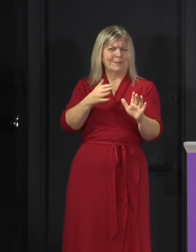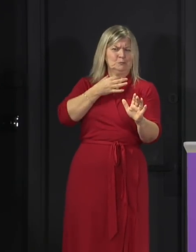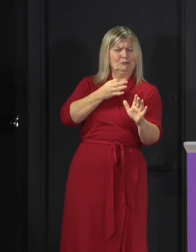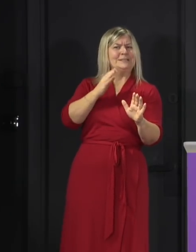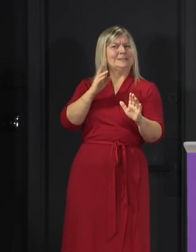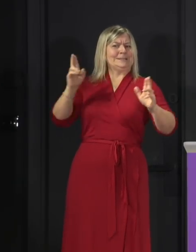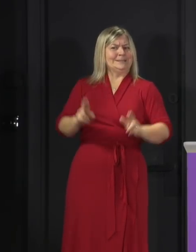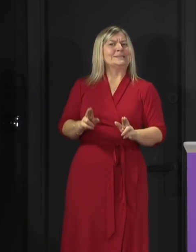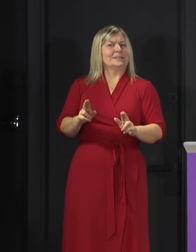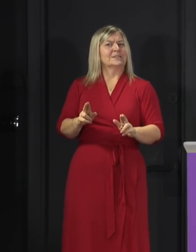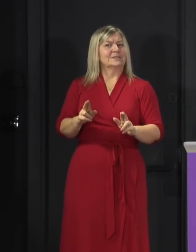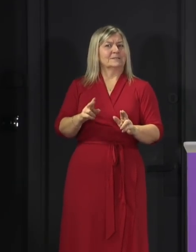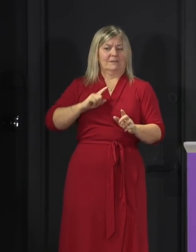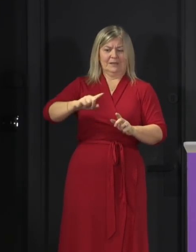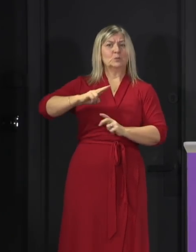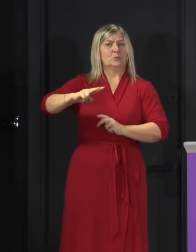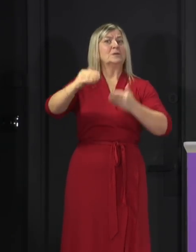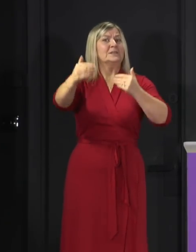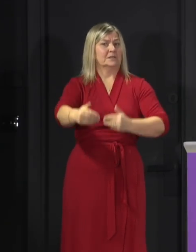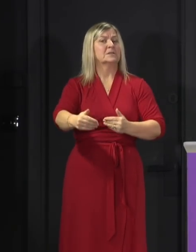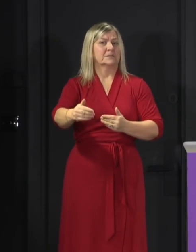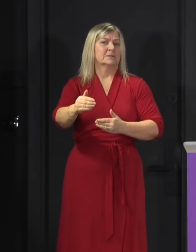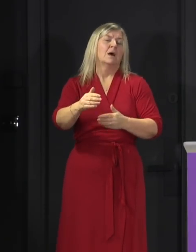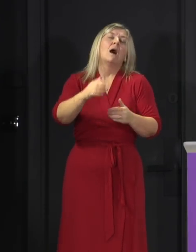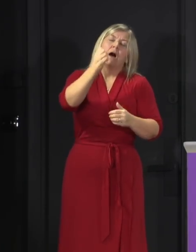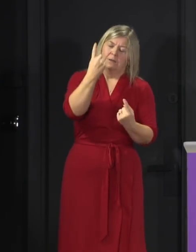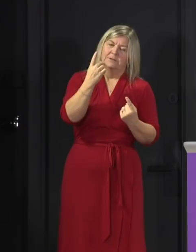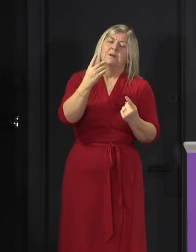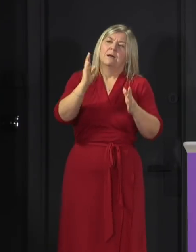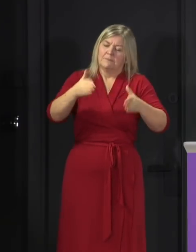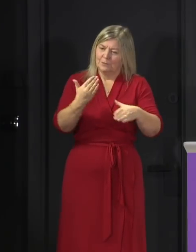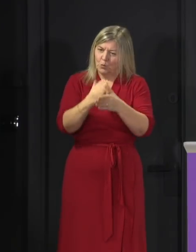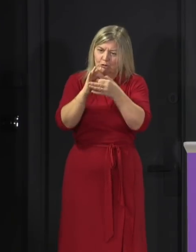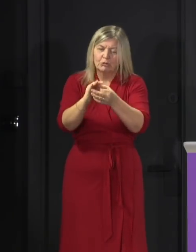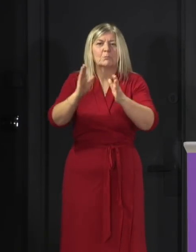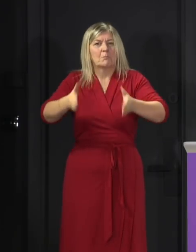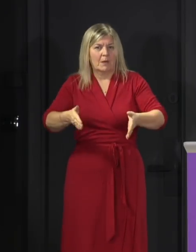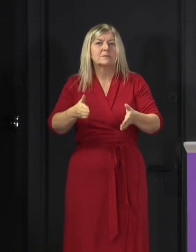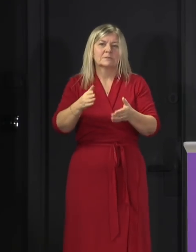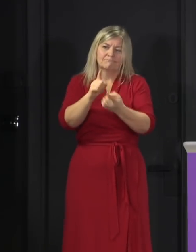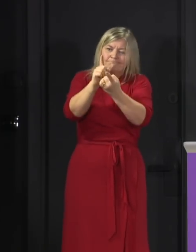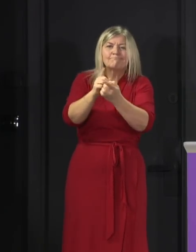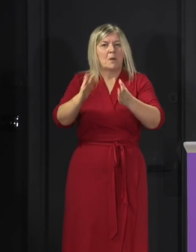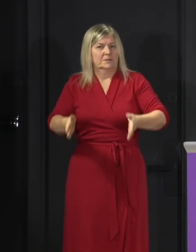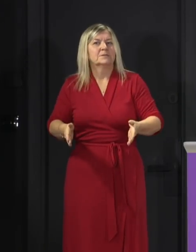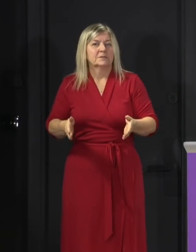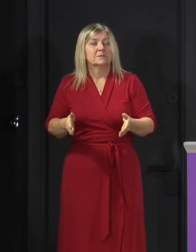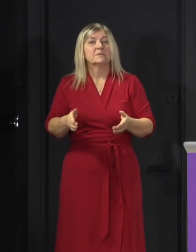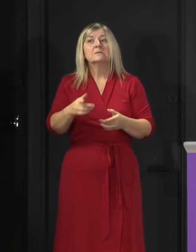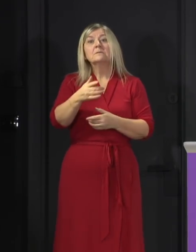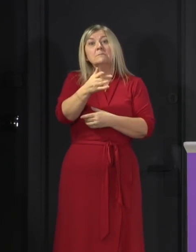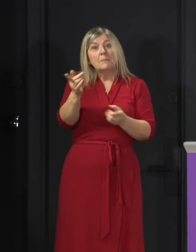on unnecessary contacts. Obviously, there are necessary contacts, work-related, for example, that some of us have to make. But if we cut